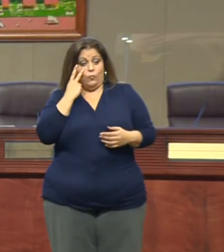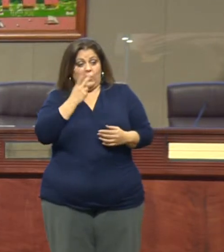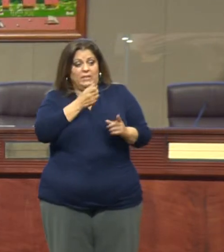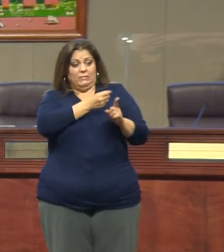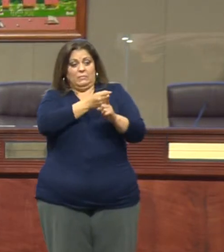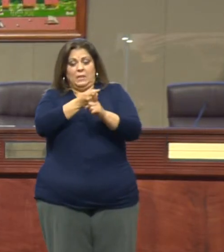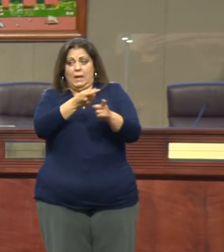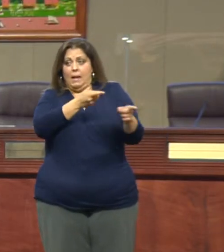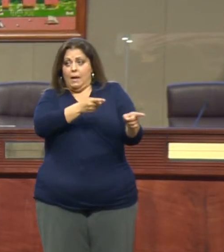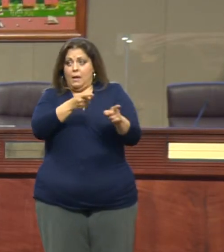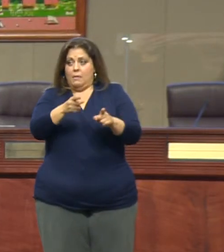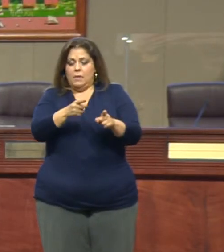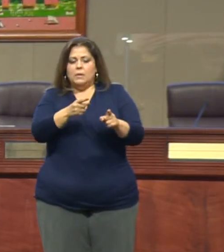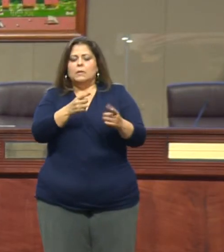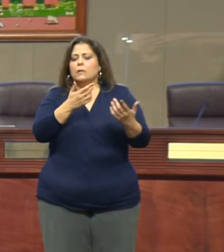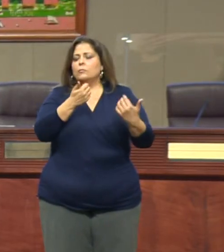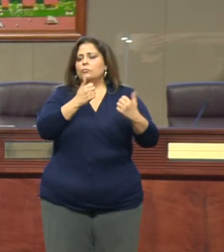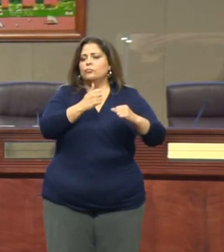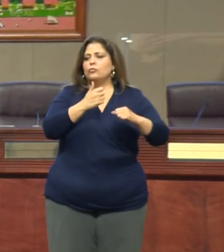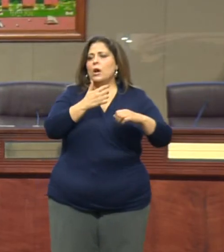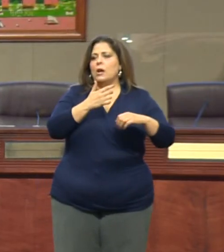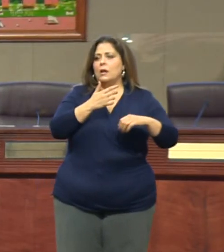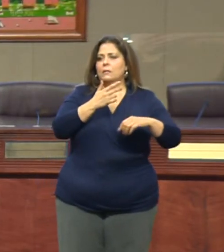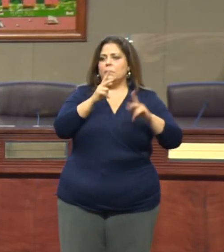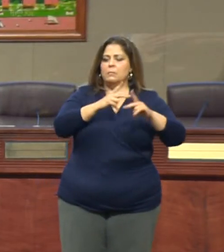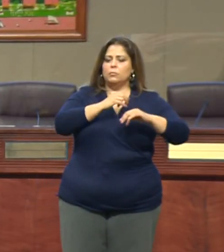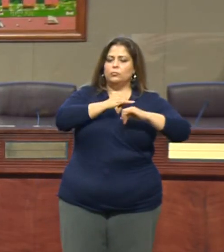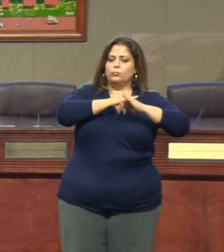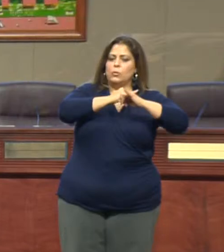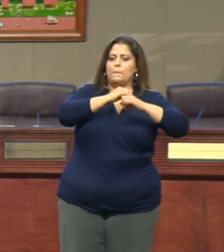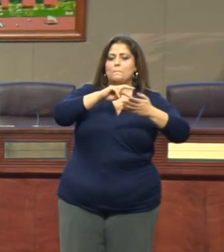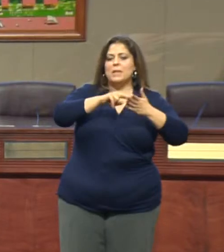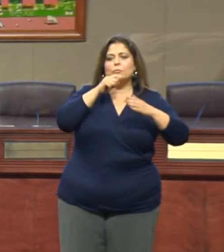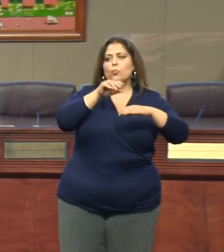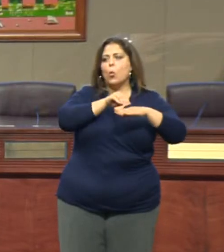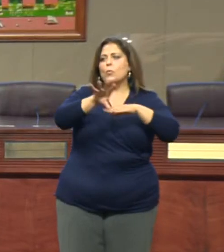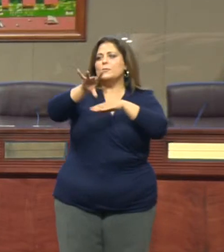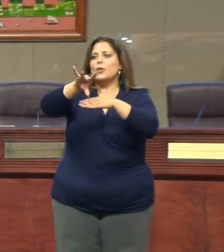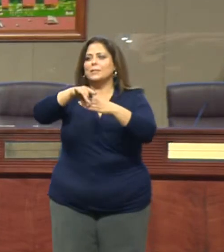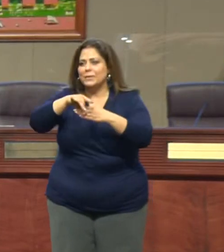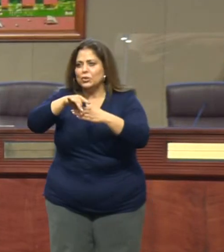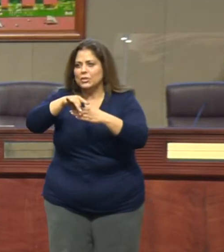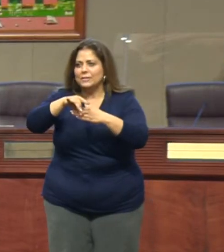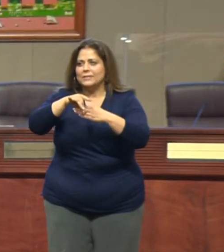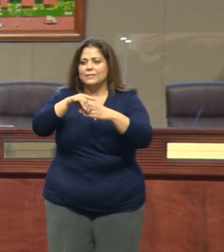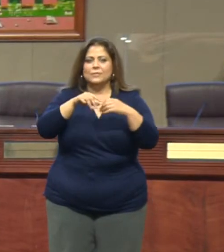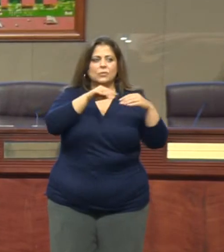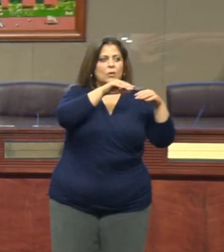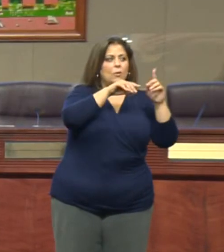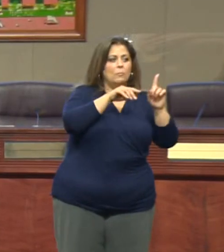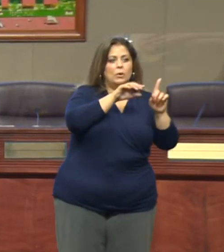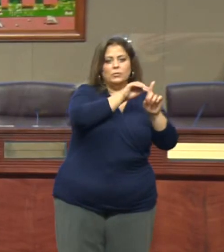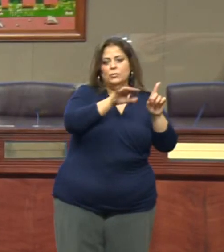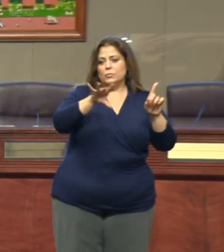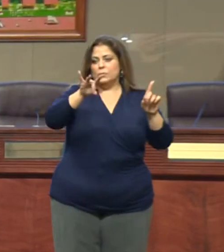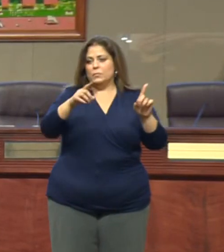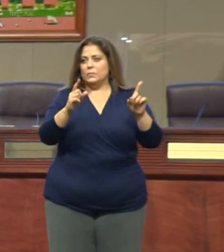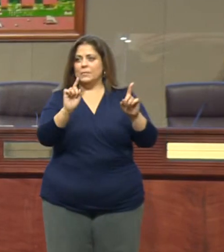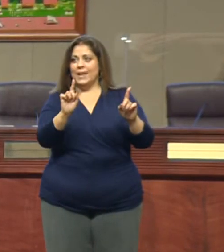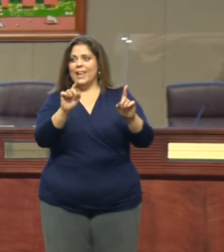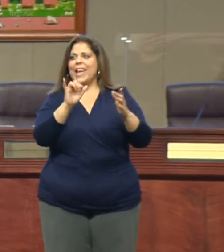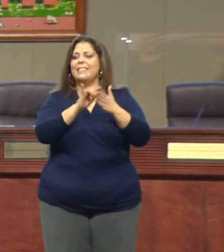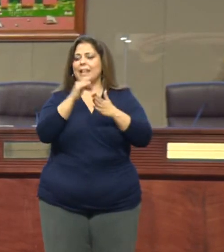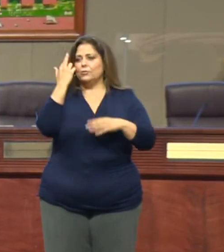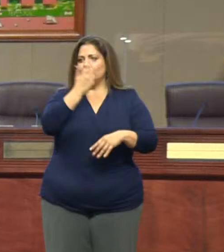avoid with high immunization rates is transmission. So the fact that it will go from person to person. And that's where the vaccine comes into